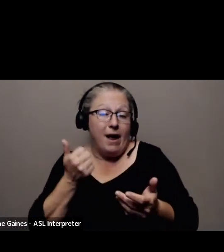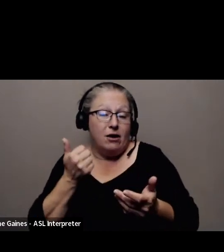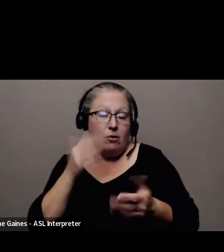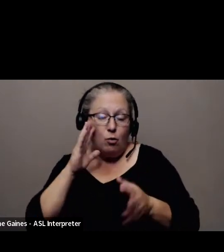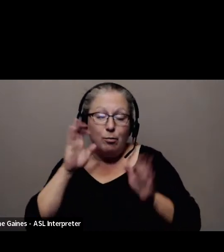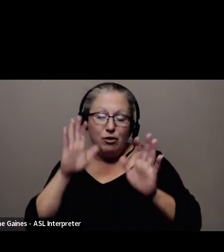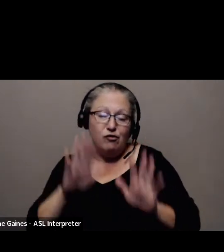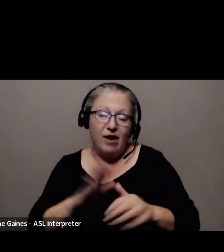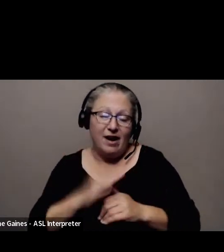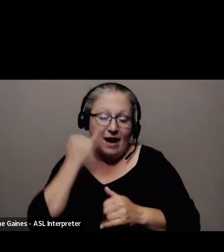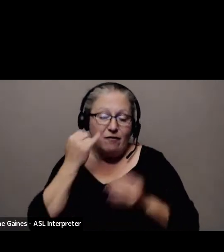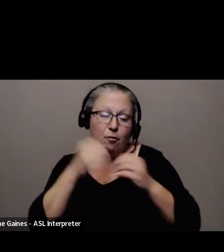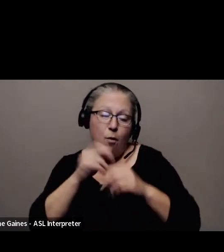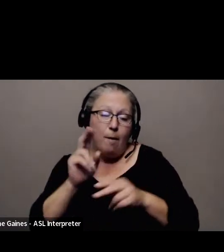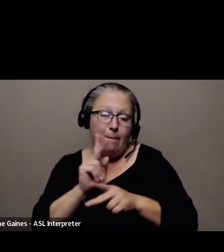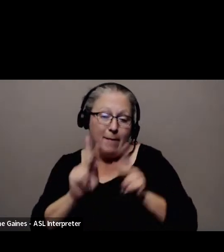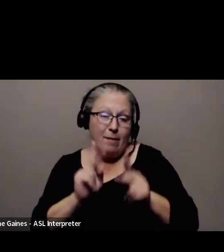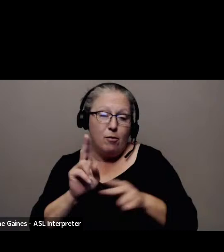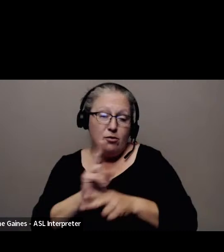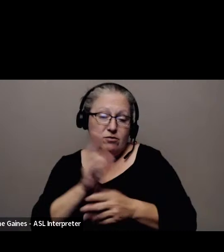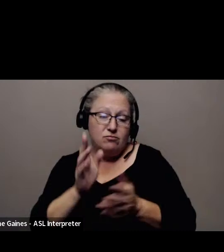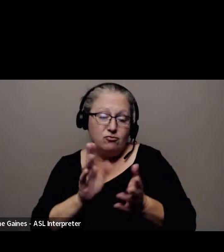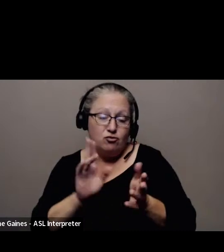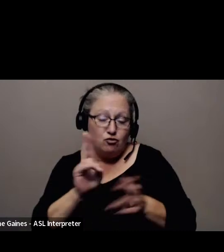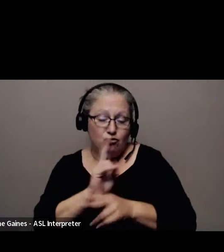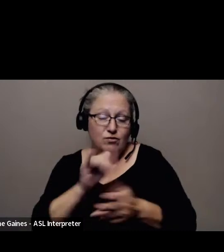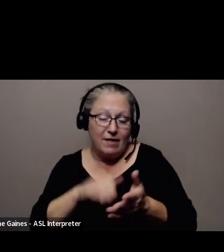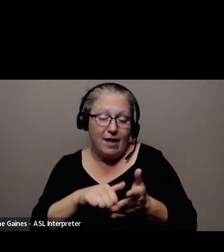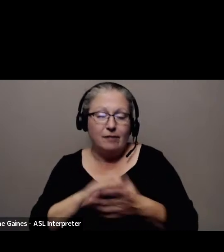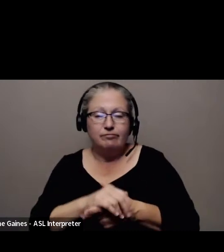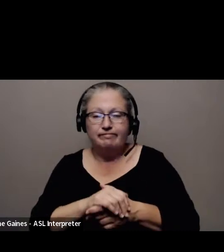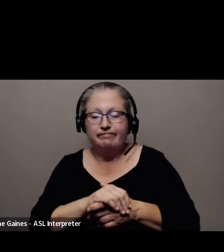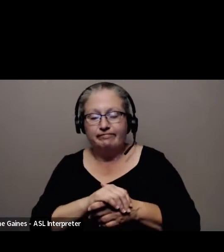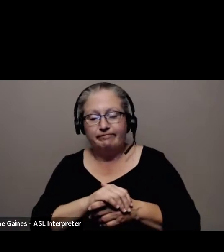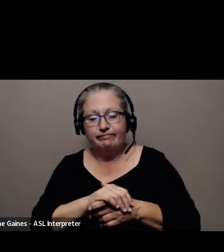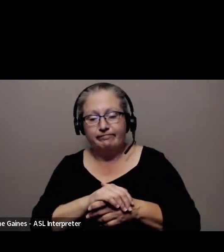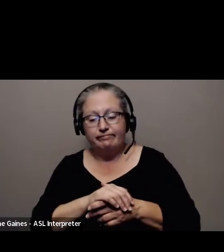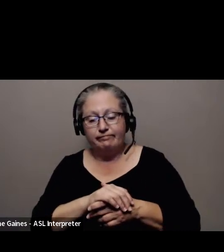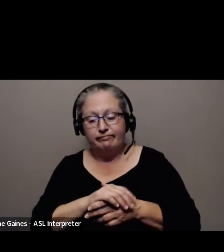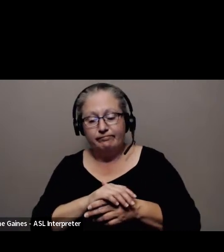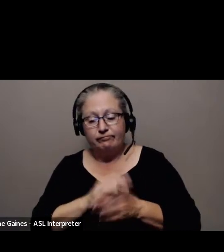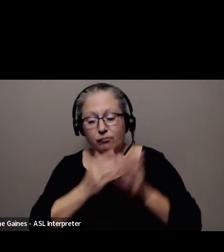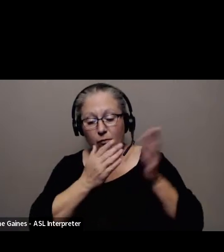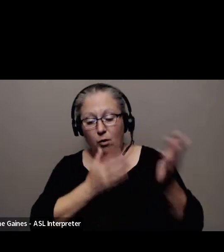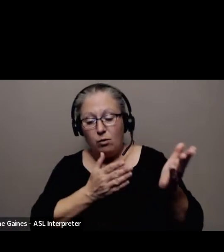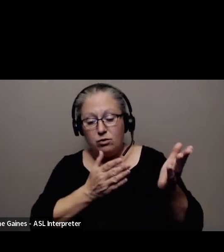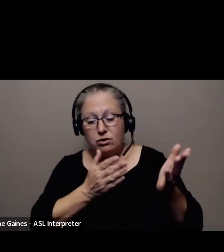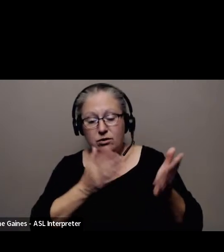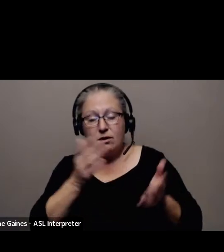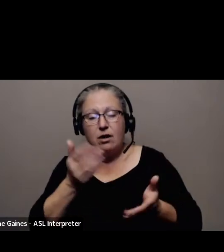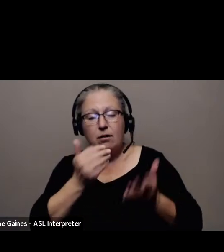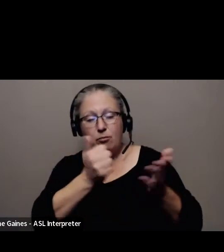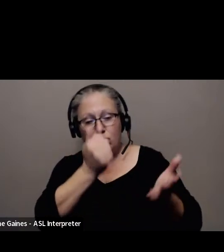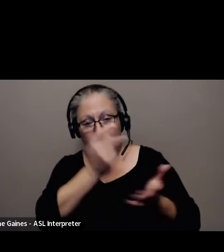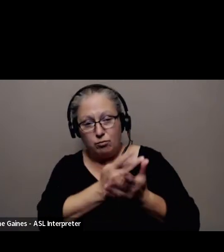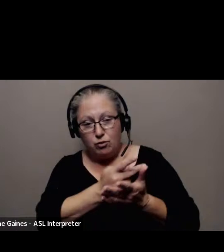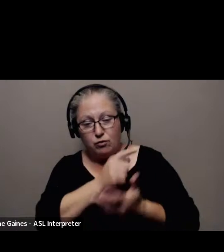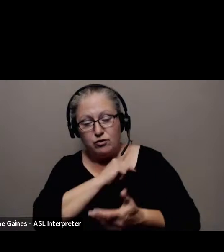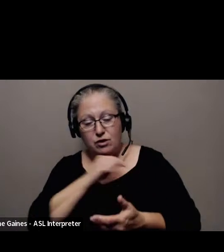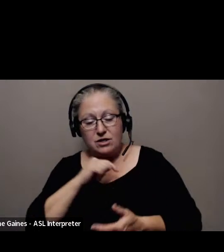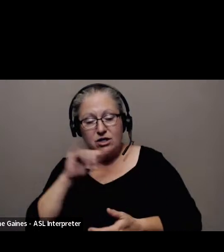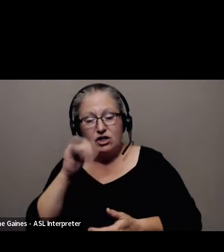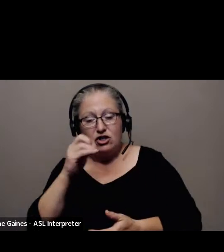be great if more people could take advantage of it. Okay, can I I get a move motion? to approve. Okay, motion by Second.